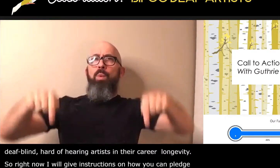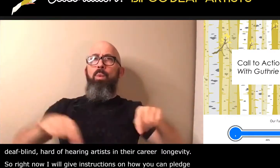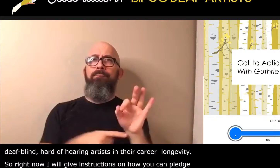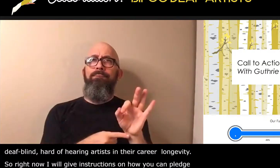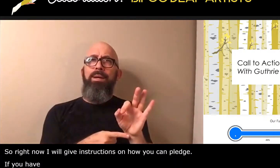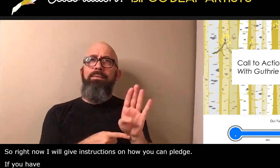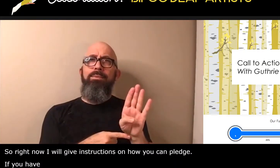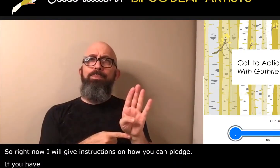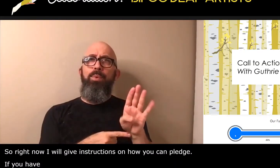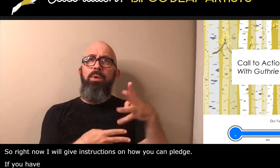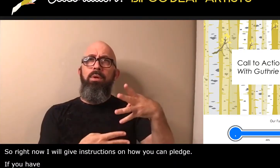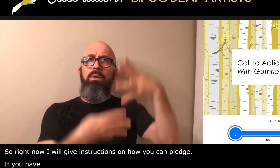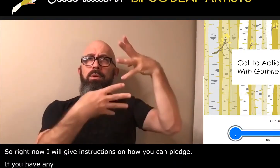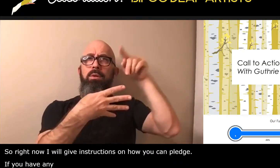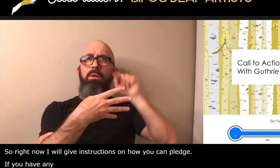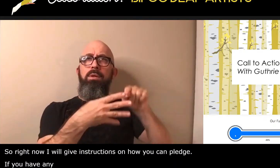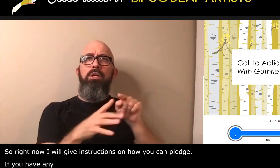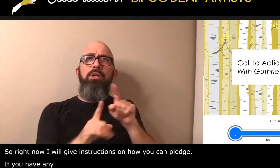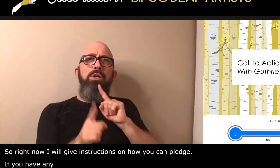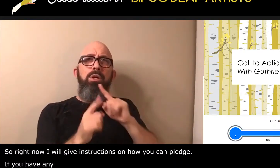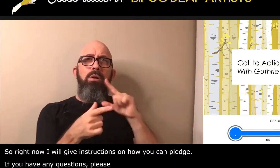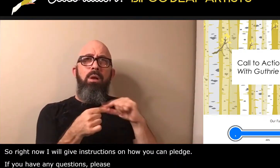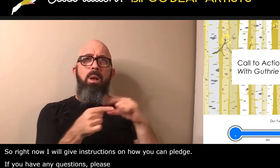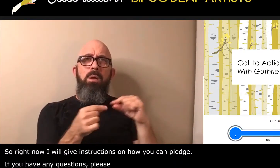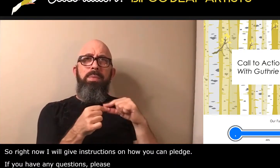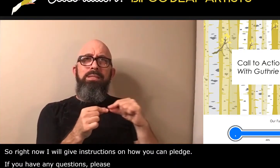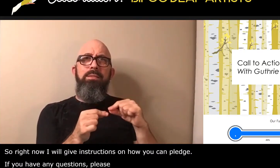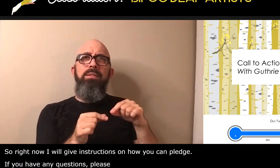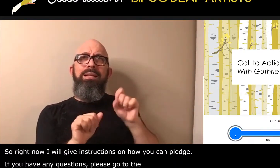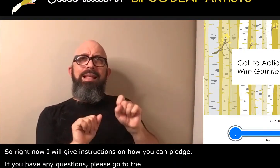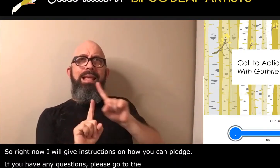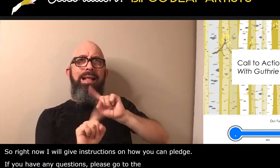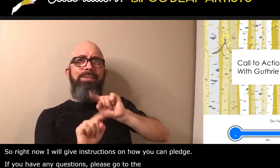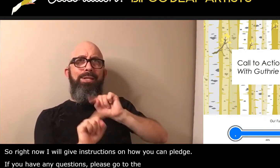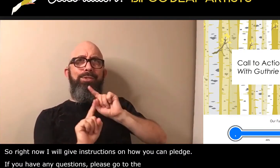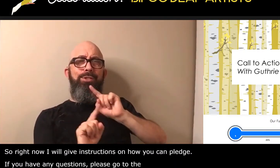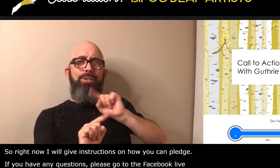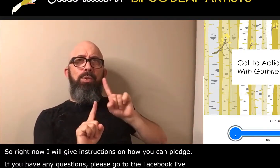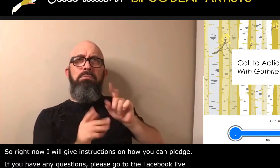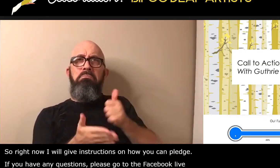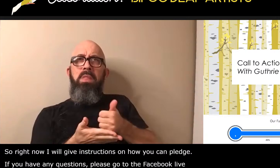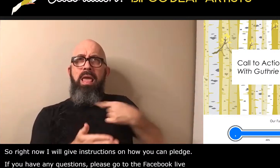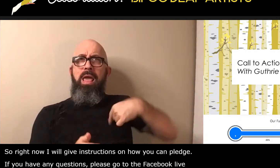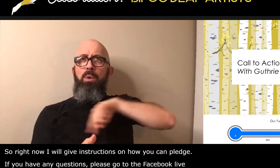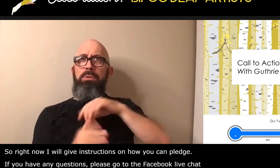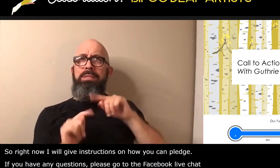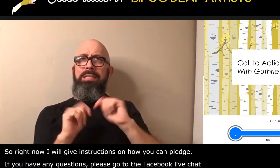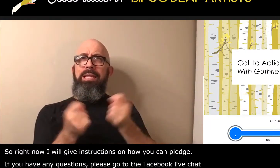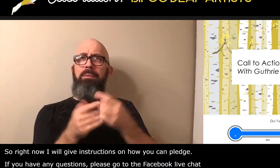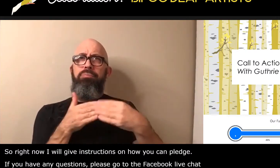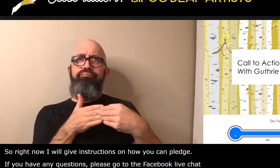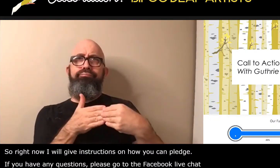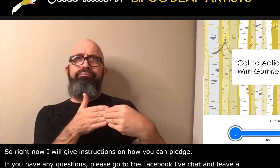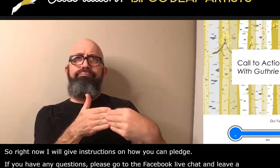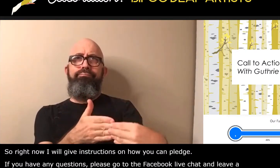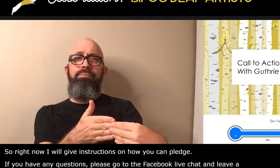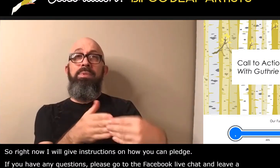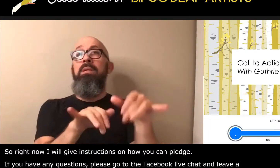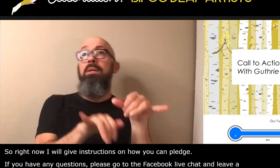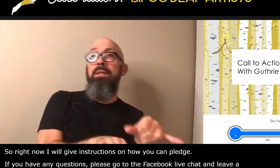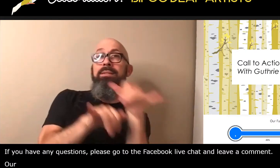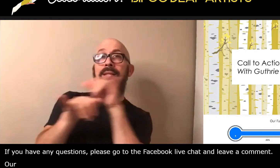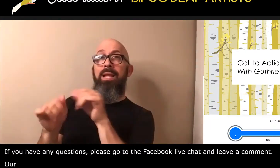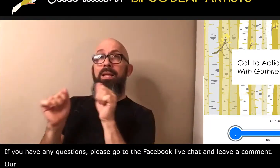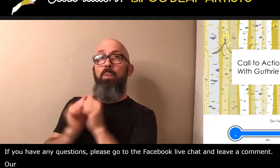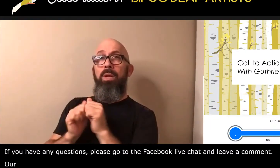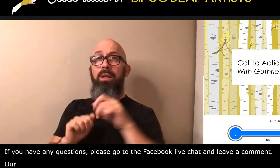questions, please go to the Facebook live chat and leave a comment. Our team there will guide